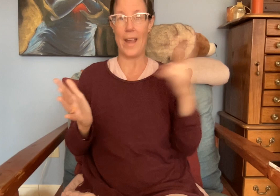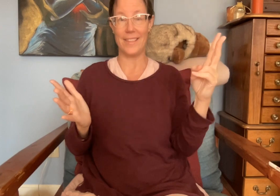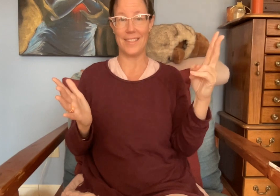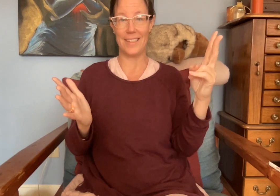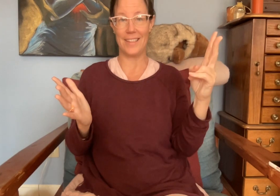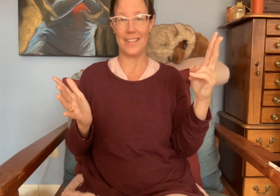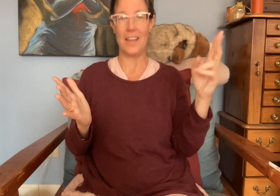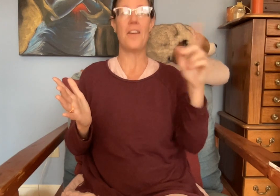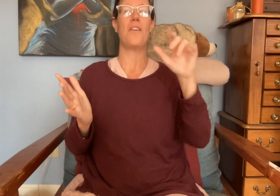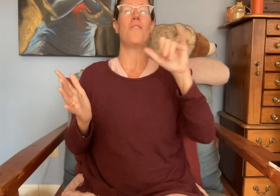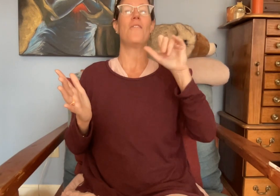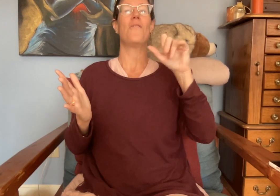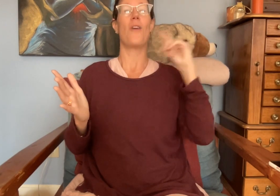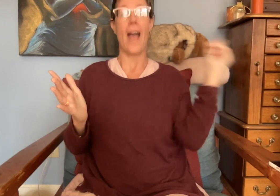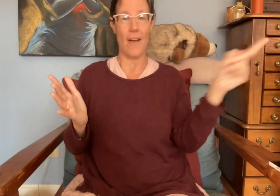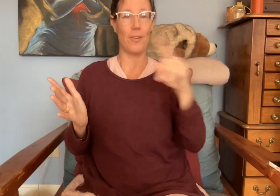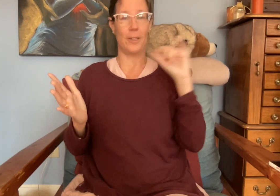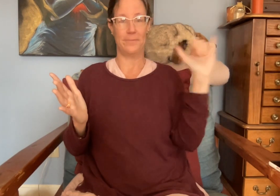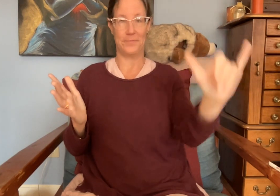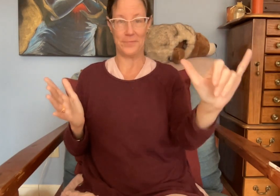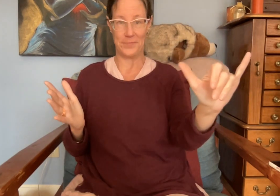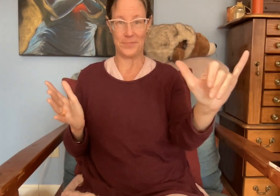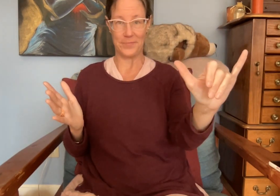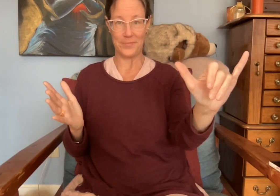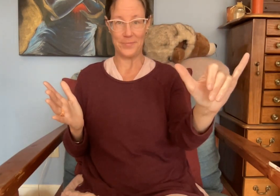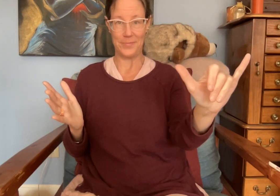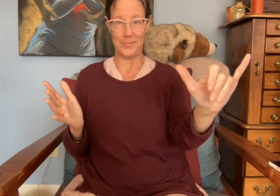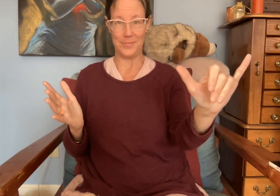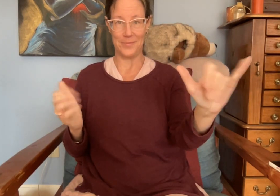twice, forever.